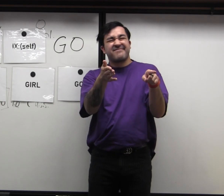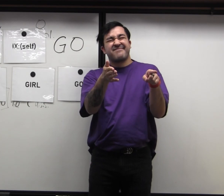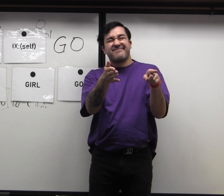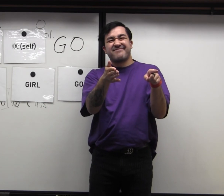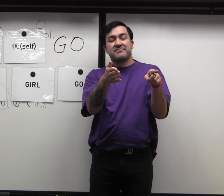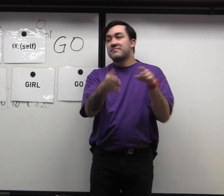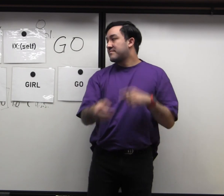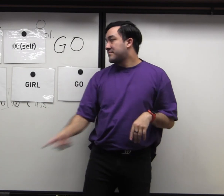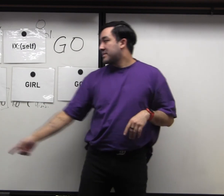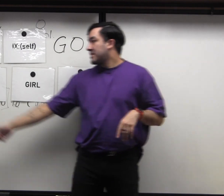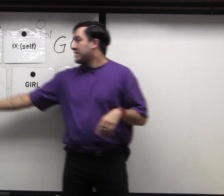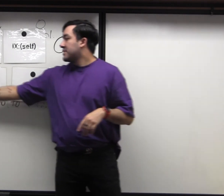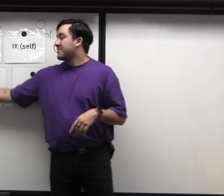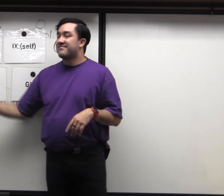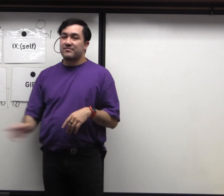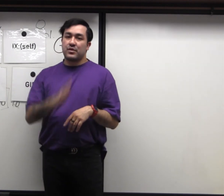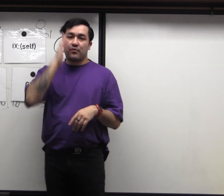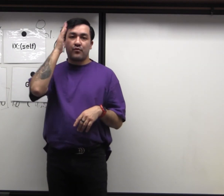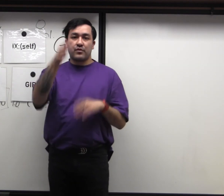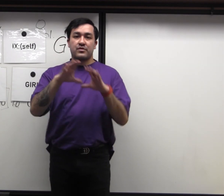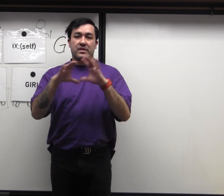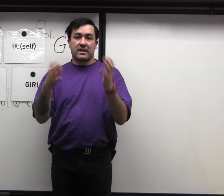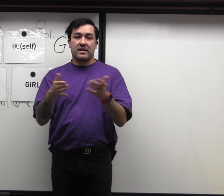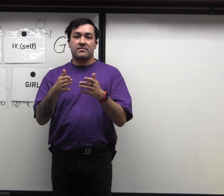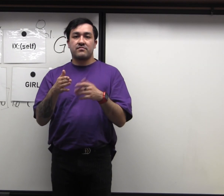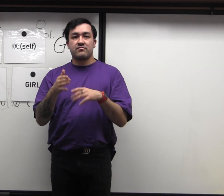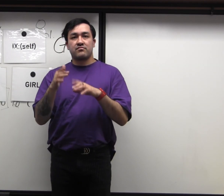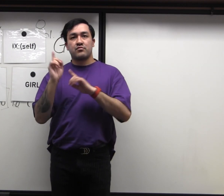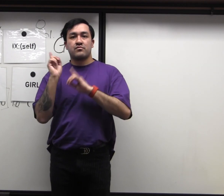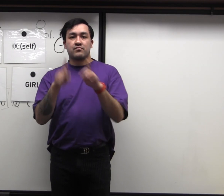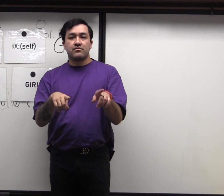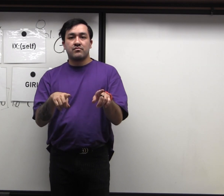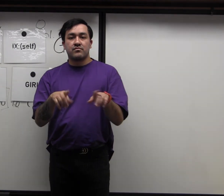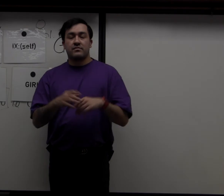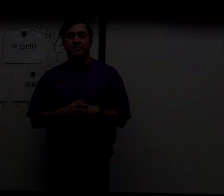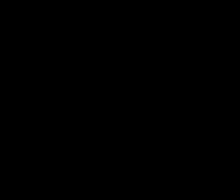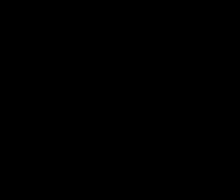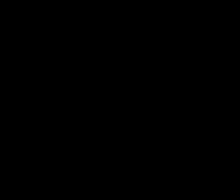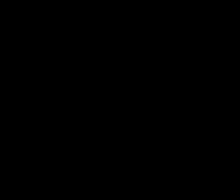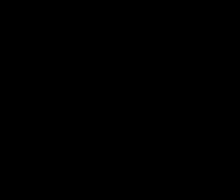one verb future tense. So you do have to always sign the future tense at the beginning.